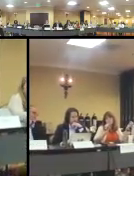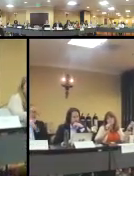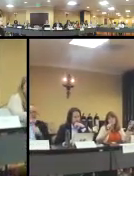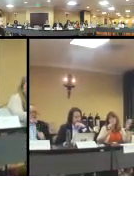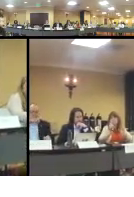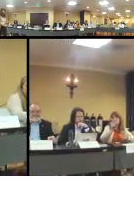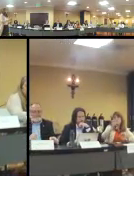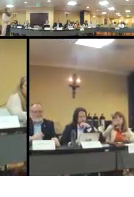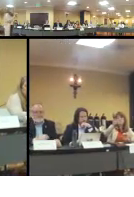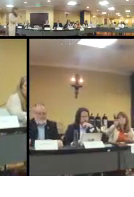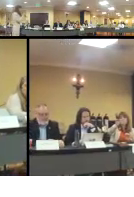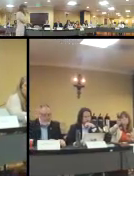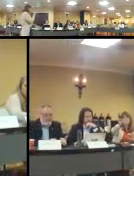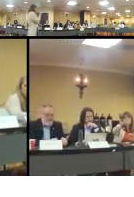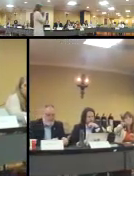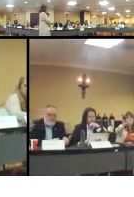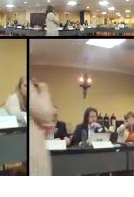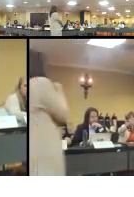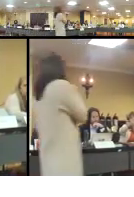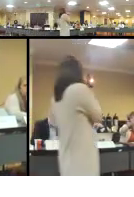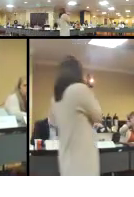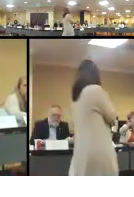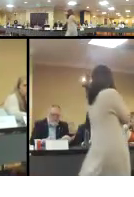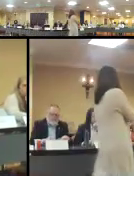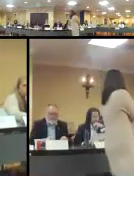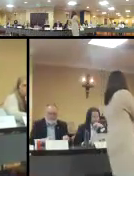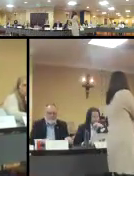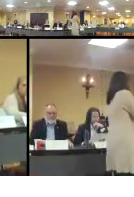well. Isn't that the big struggle too, right?